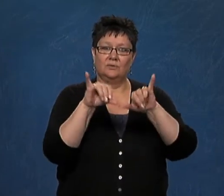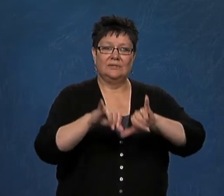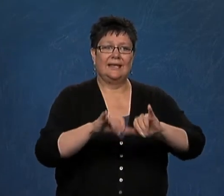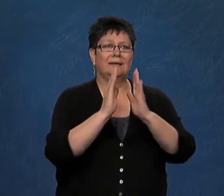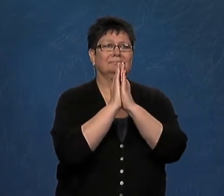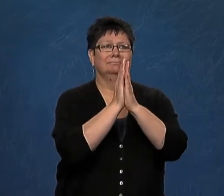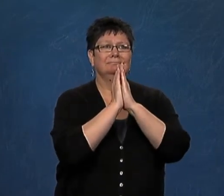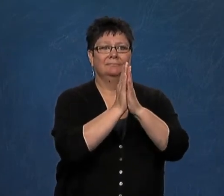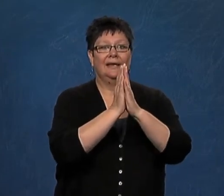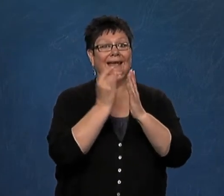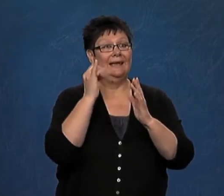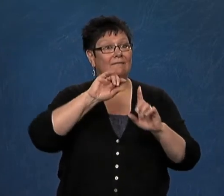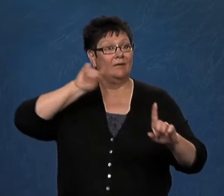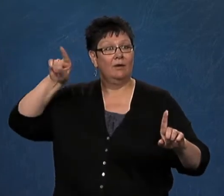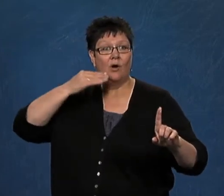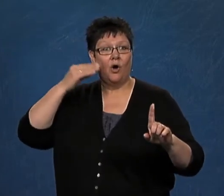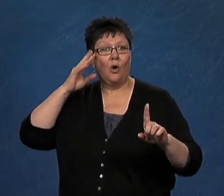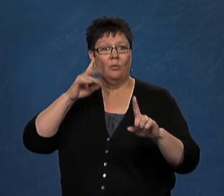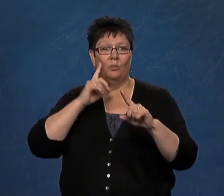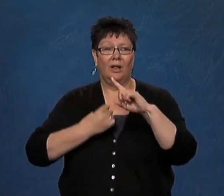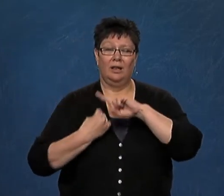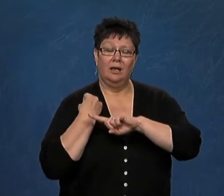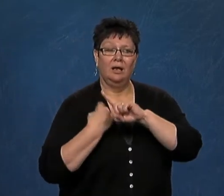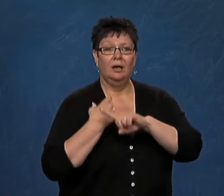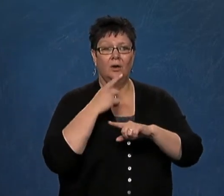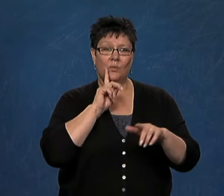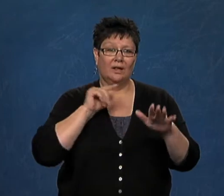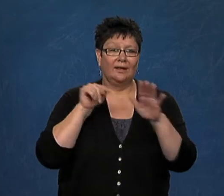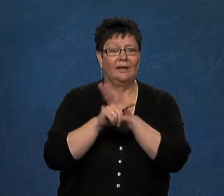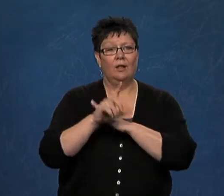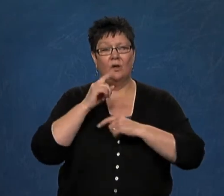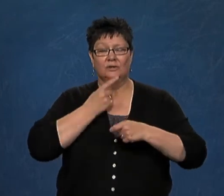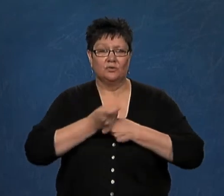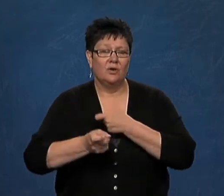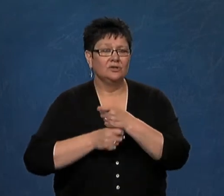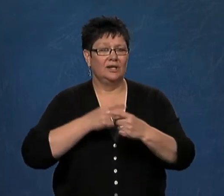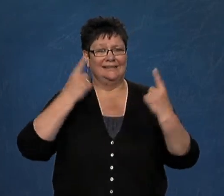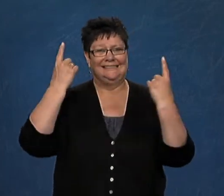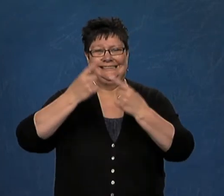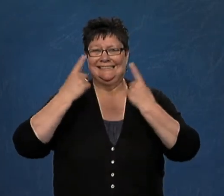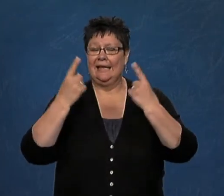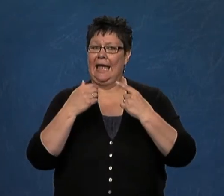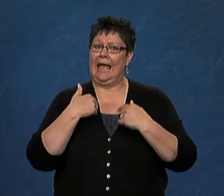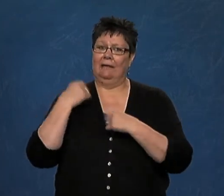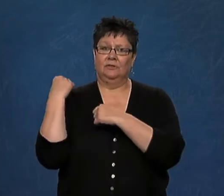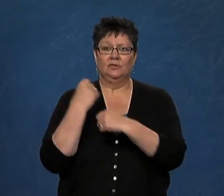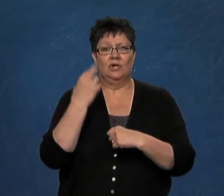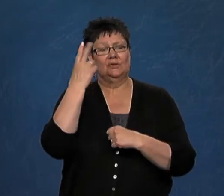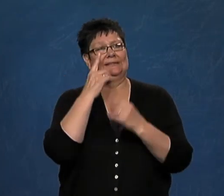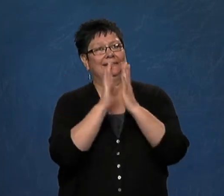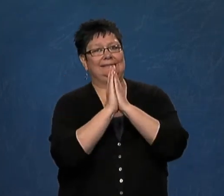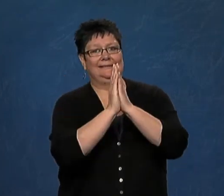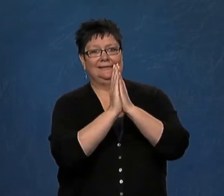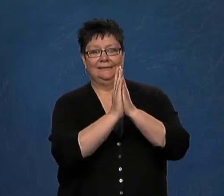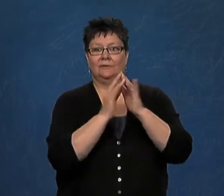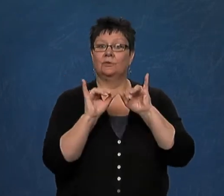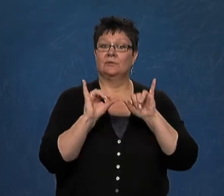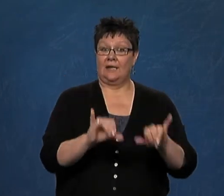United States, because if they go home, they'll get killed or tortured, or they have some